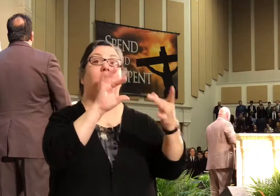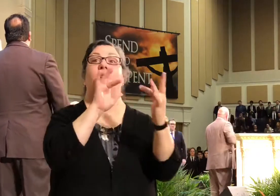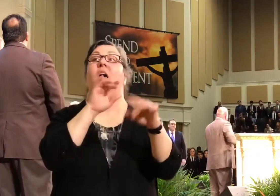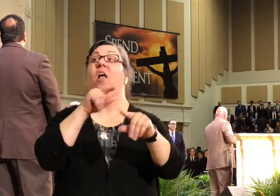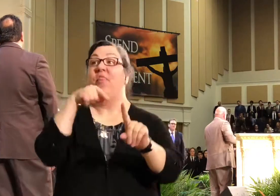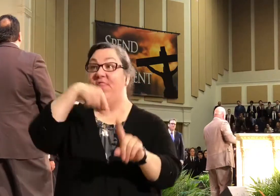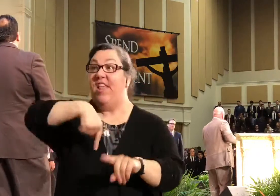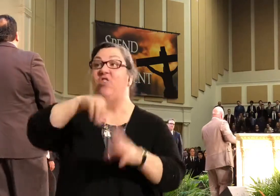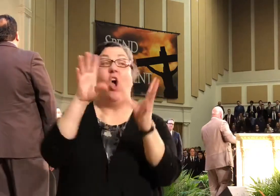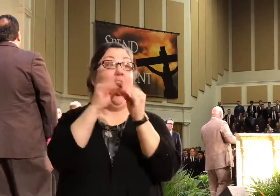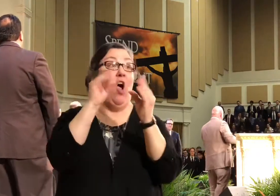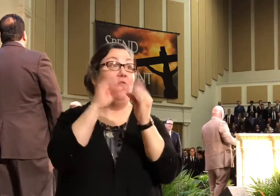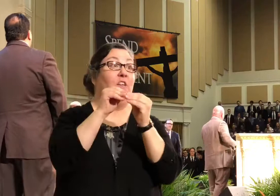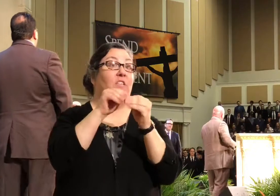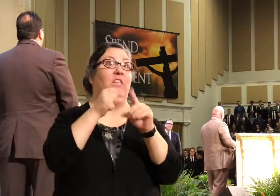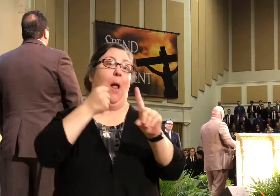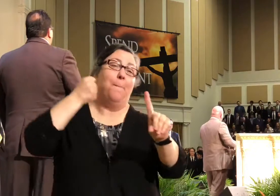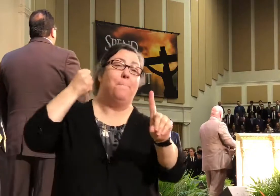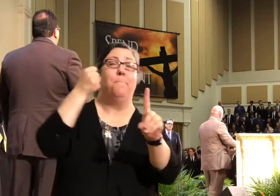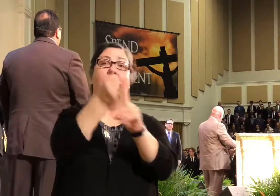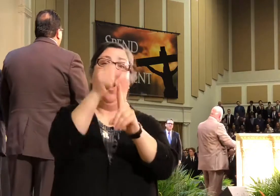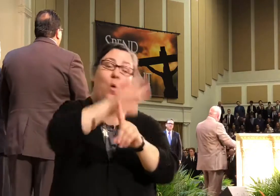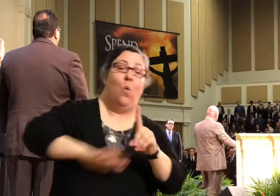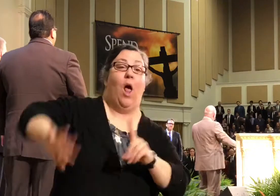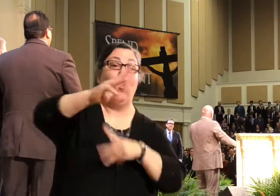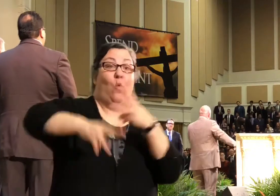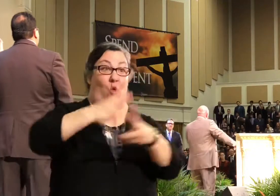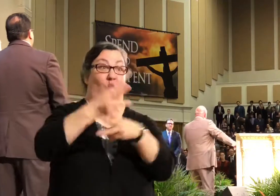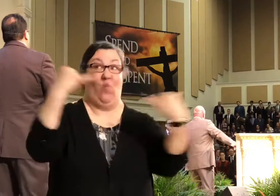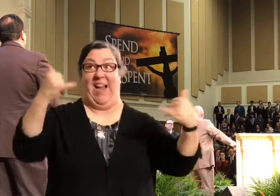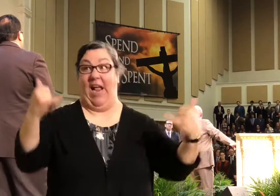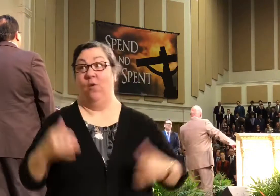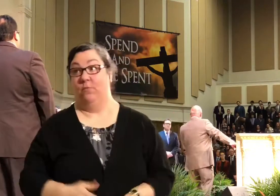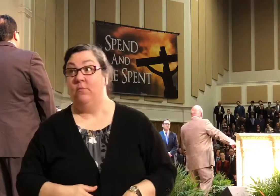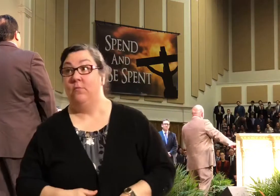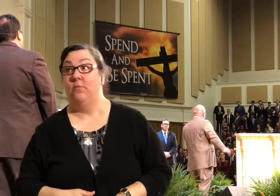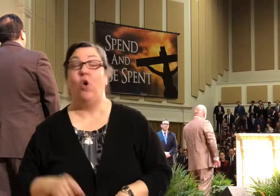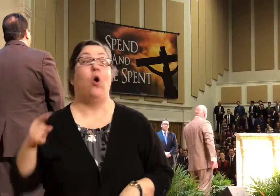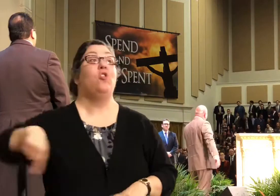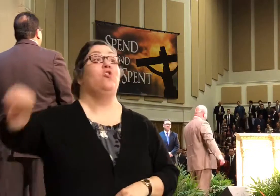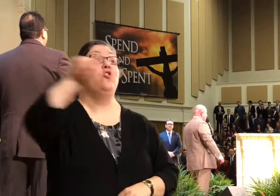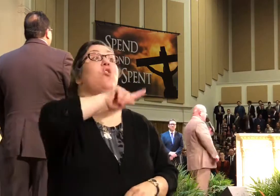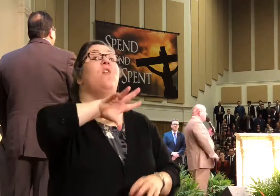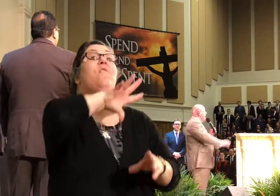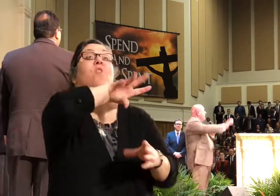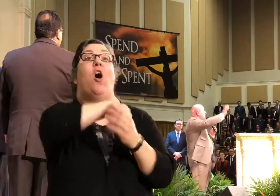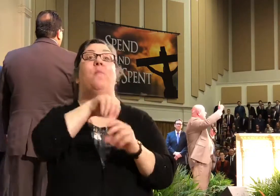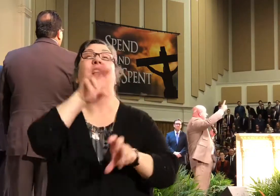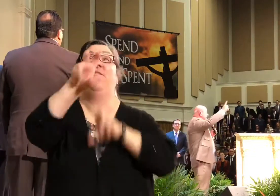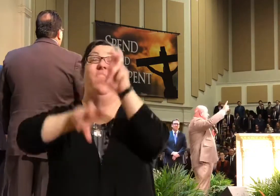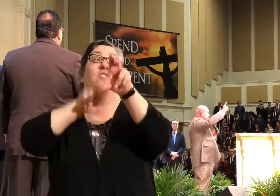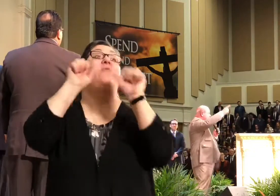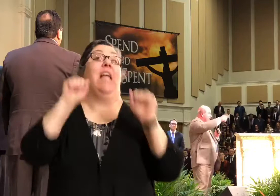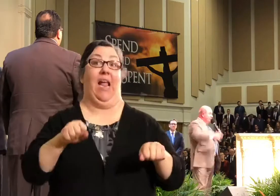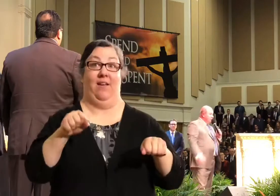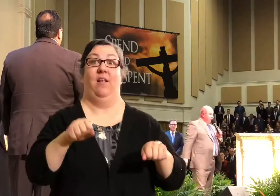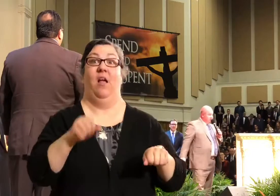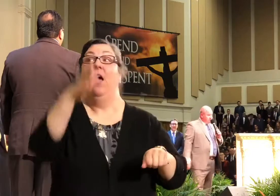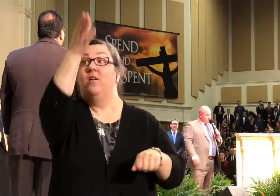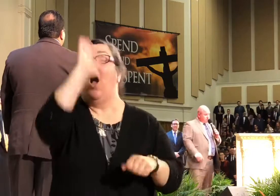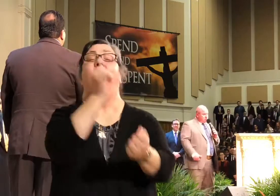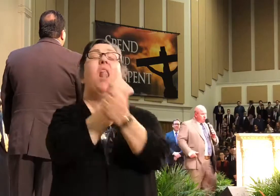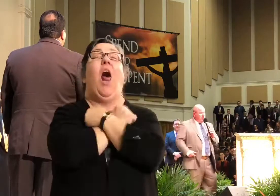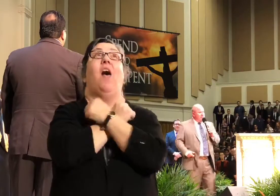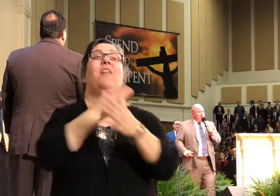over North America and around the world right now. So you have a part, and you can invest in it. God loves a cheerful